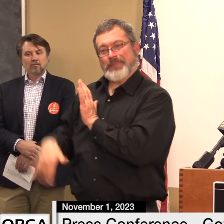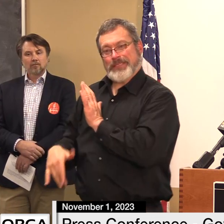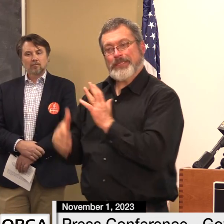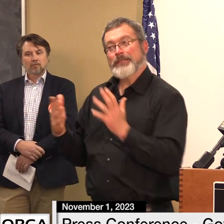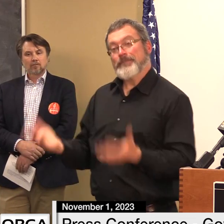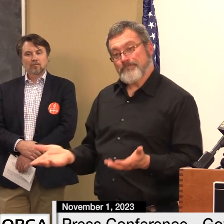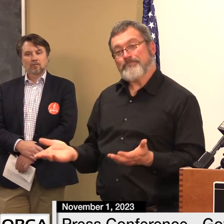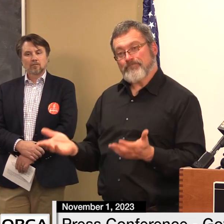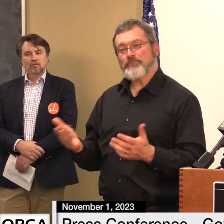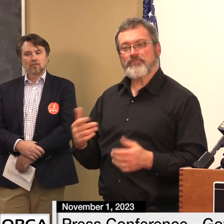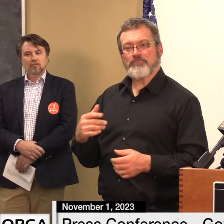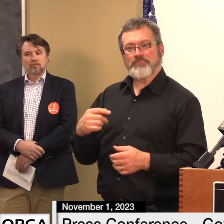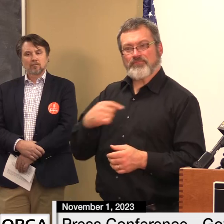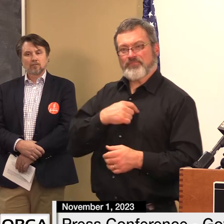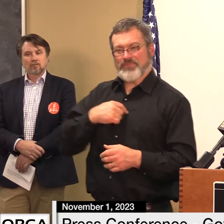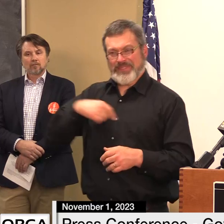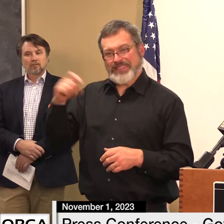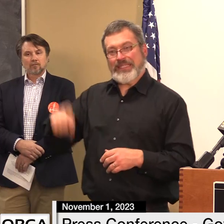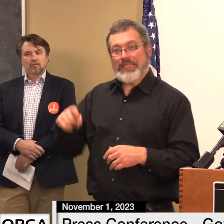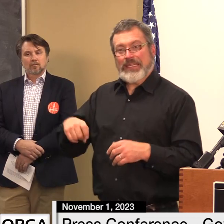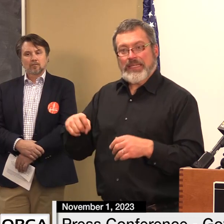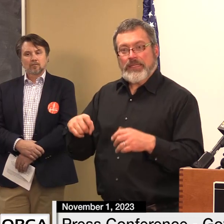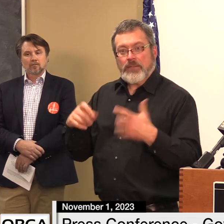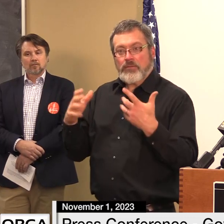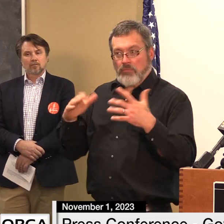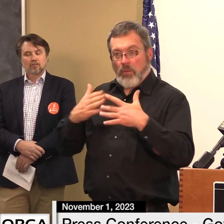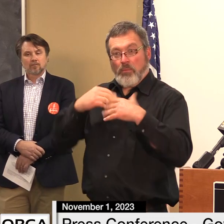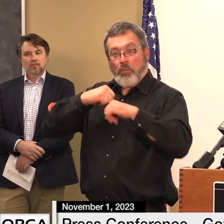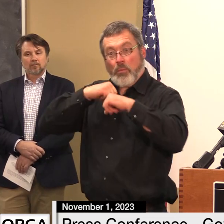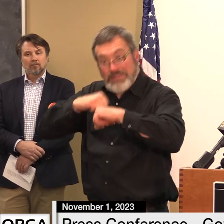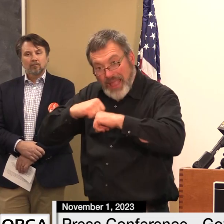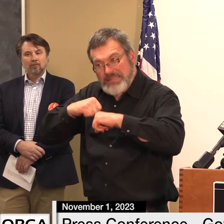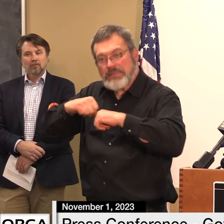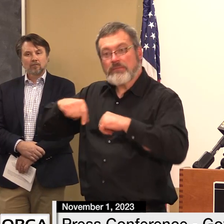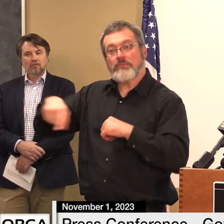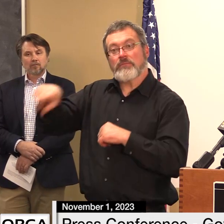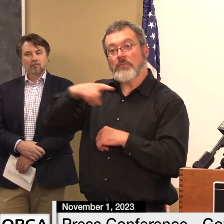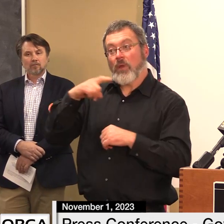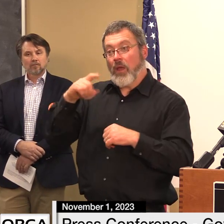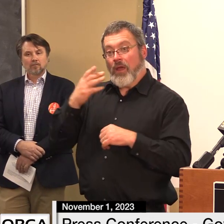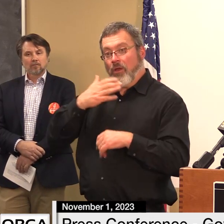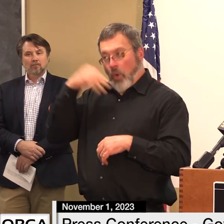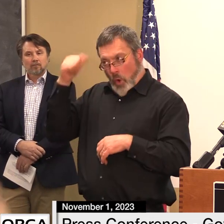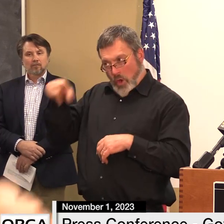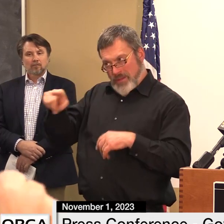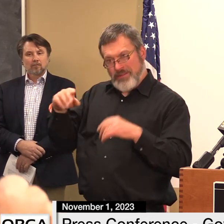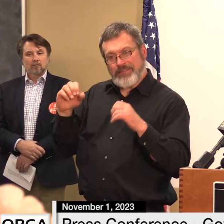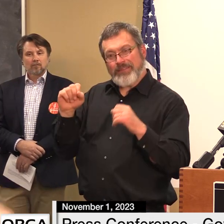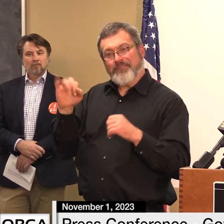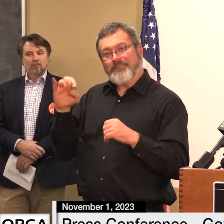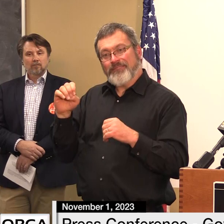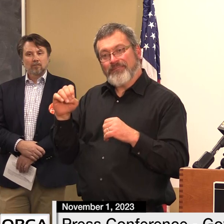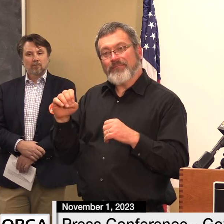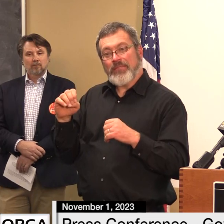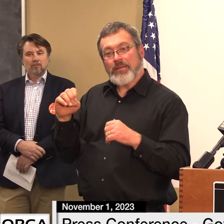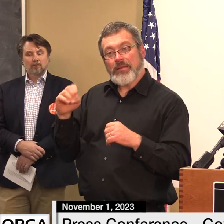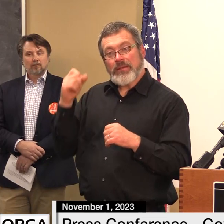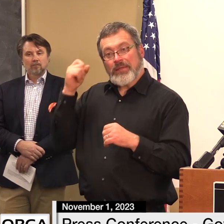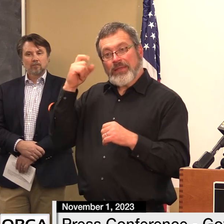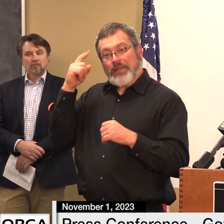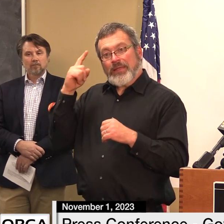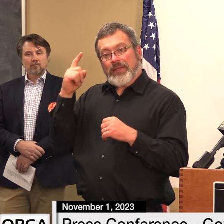we want to make sure that we protect and keep the aging population here. That's a benefit to